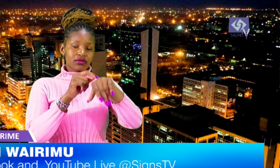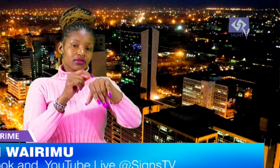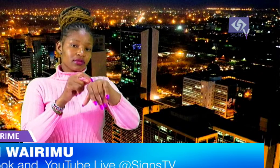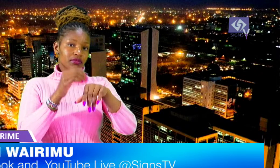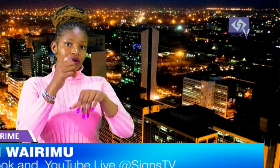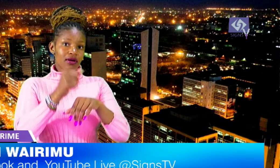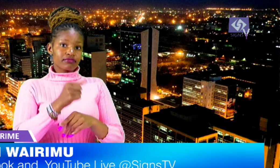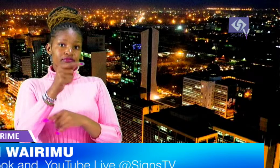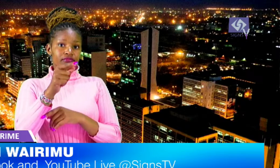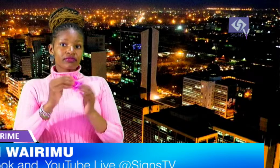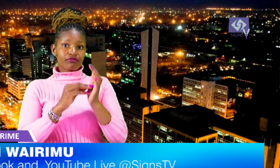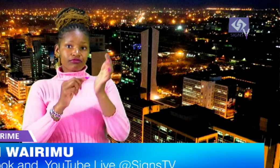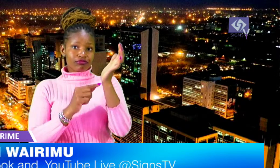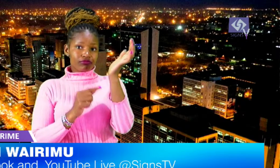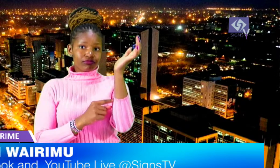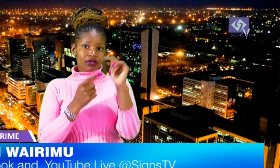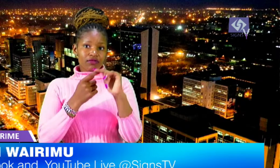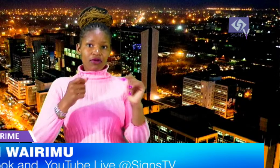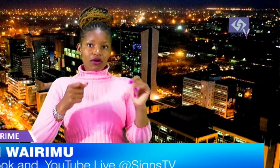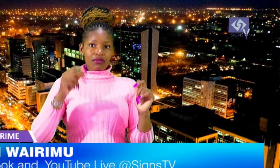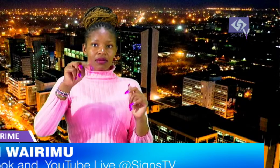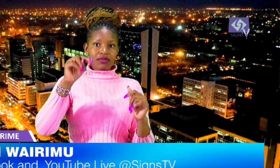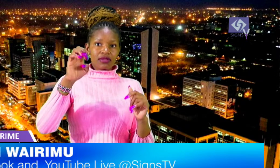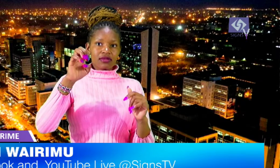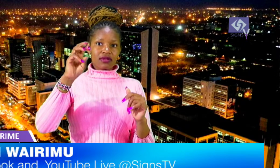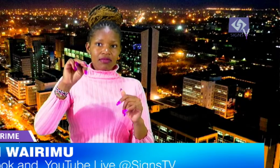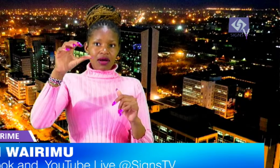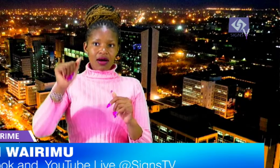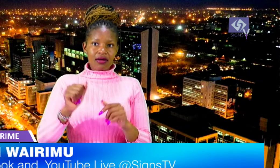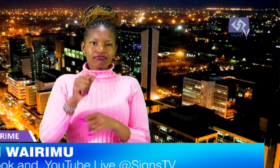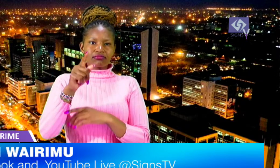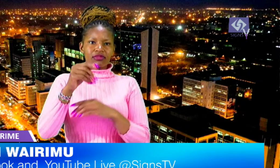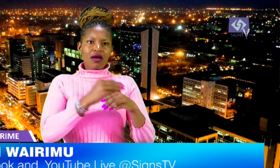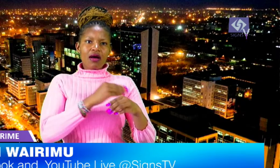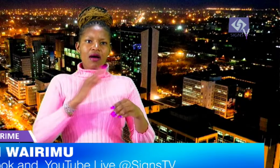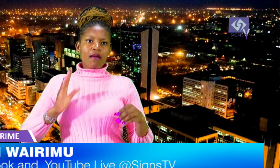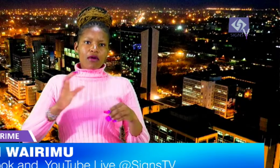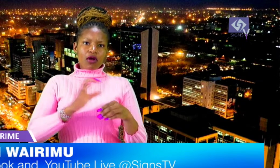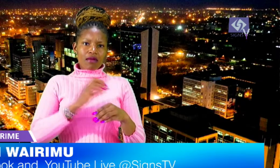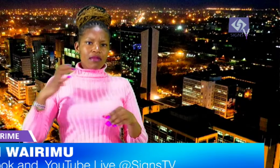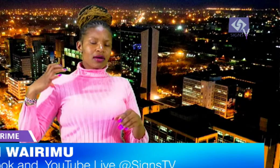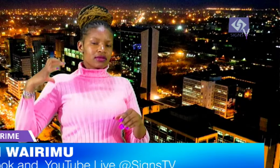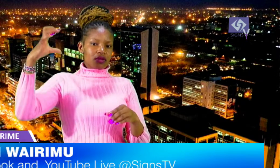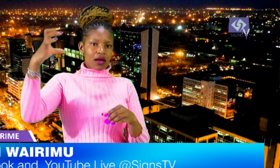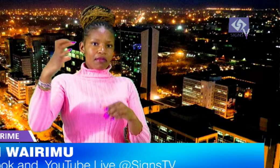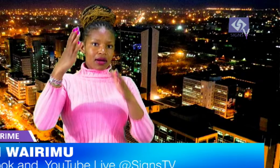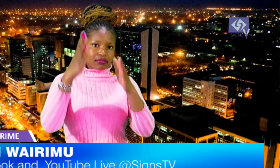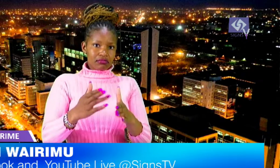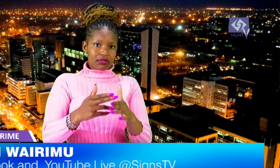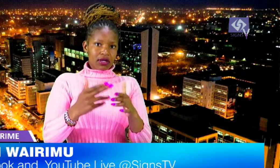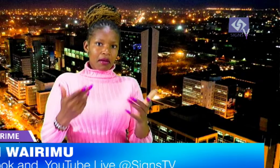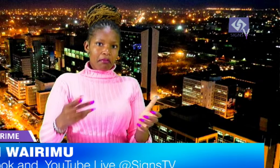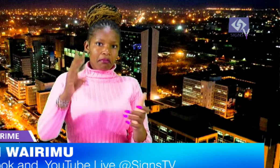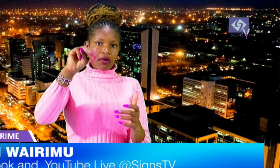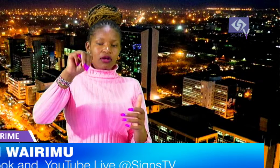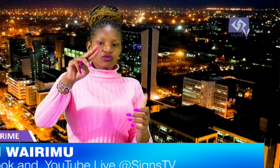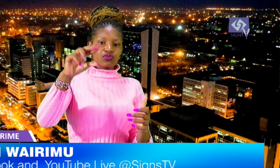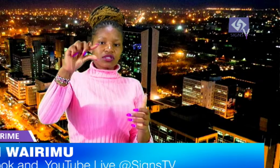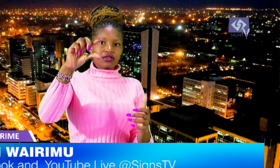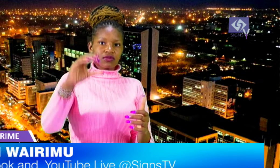According to a statement from NEMA's board chairman, Emilio Mugo, the Director of Environmental Compliance